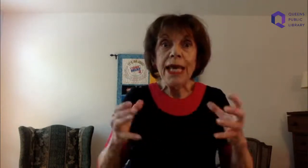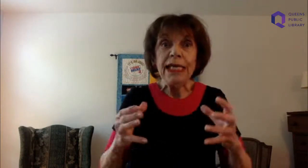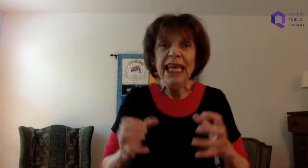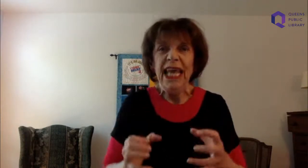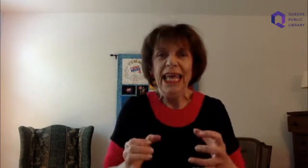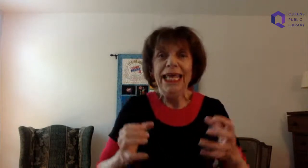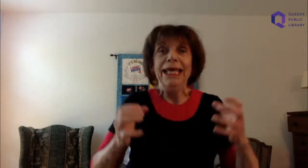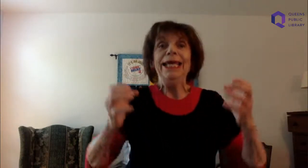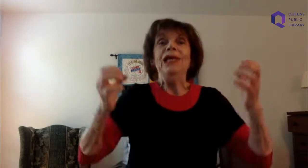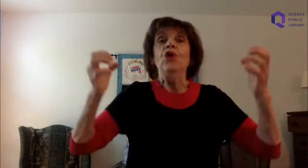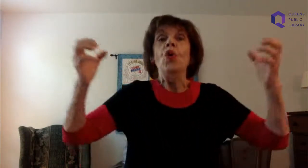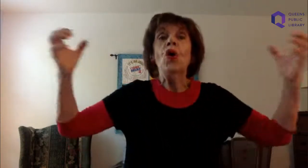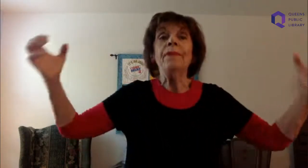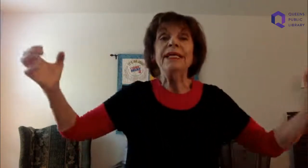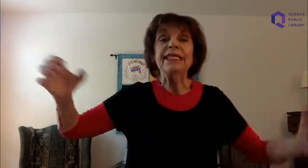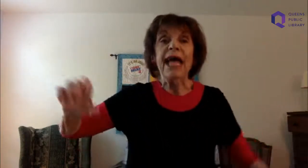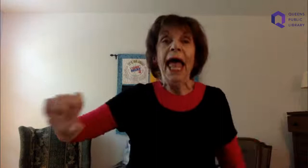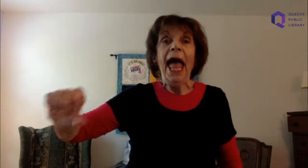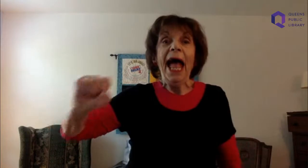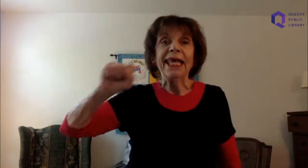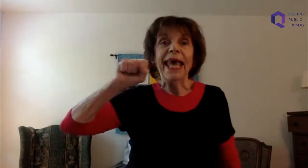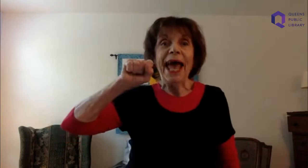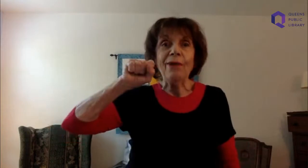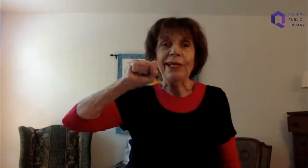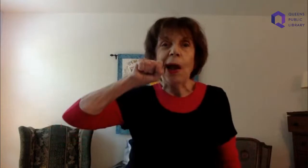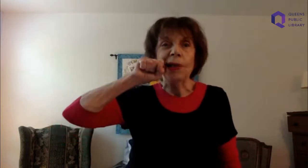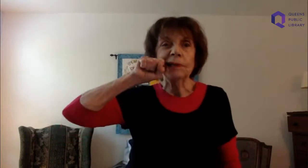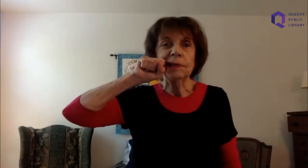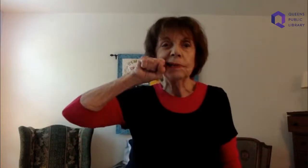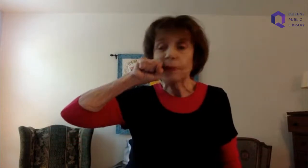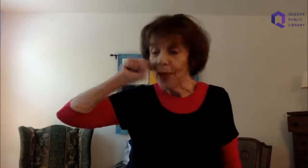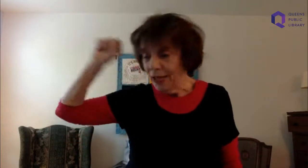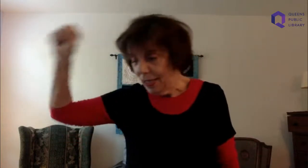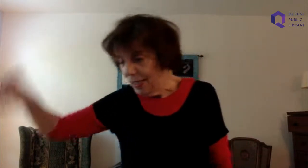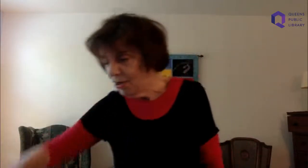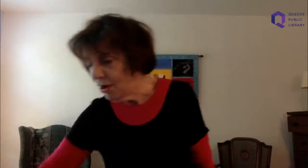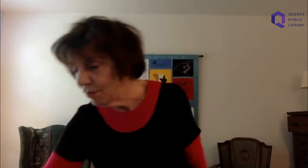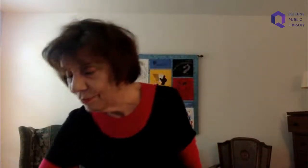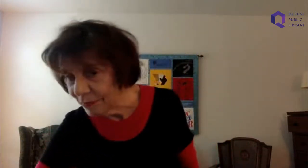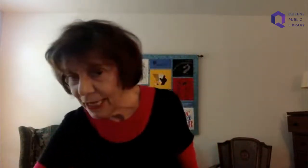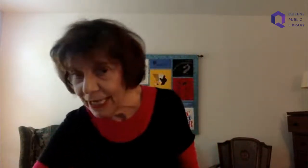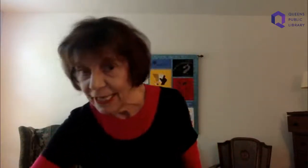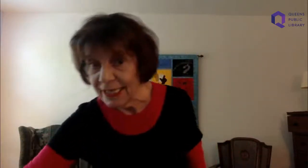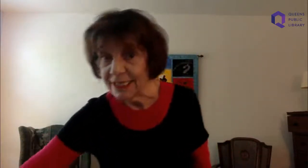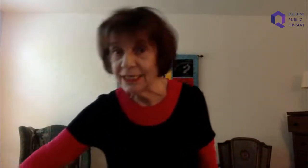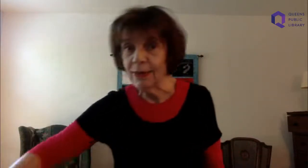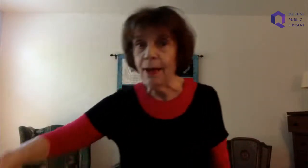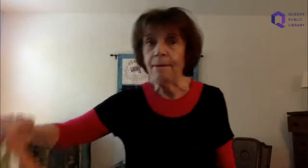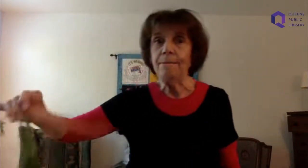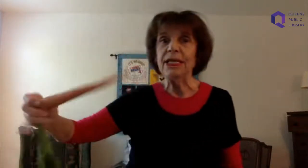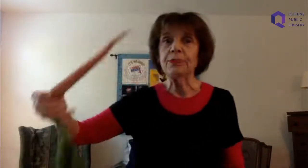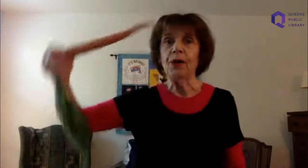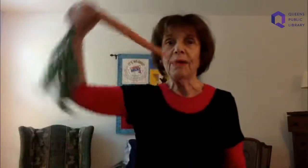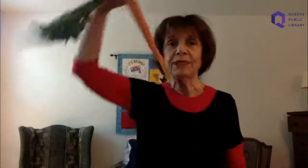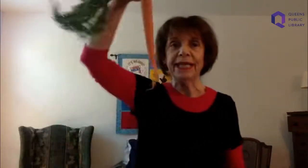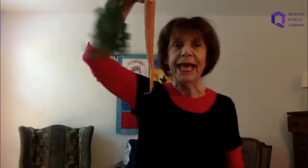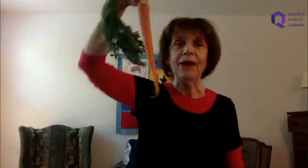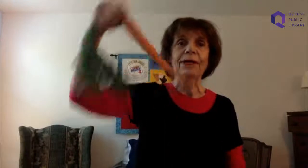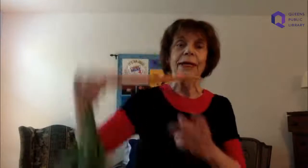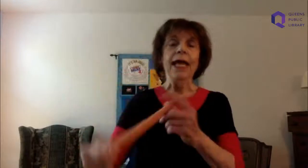great, enormous carrot. You know, this is Miss Barbara's carrot.